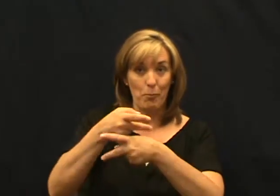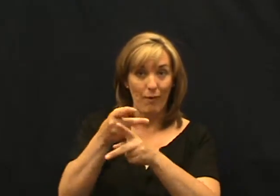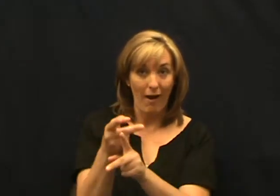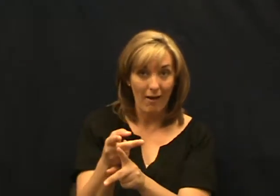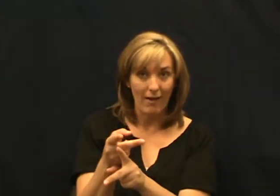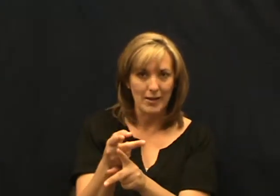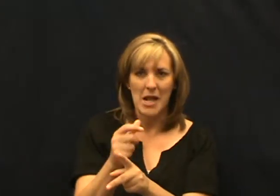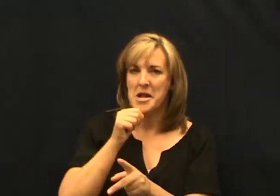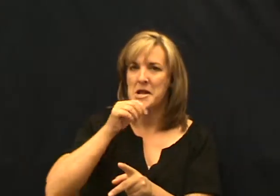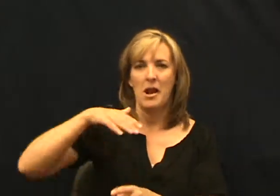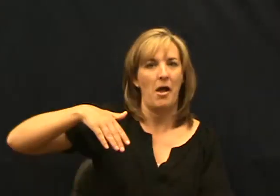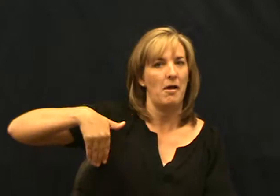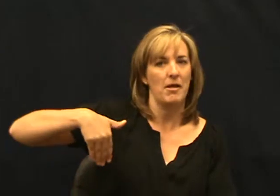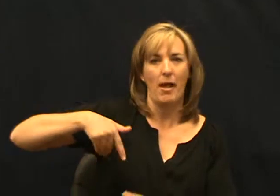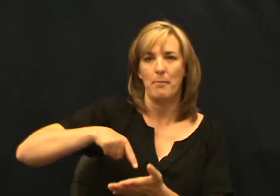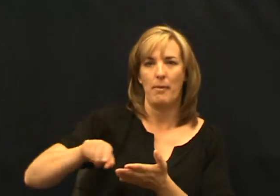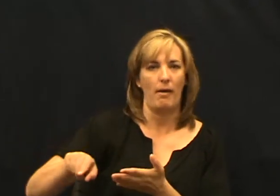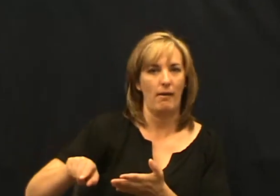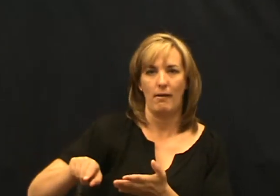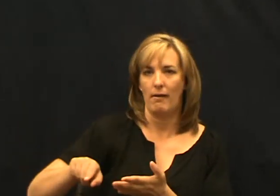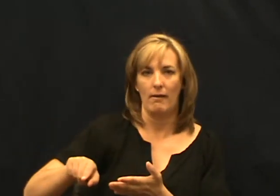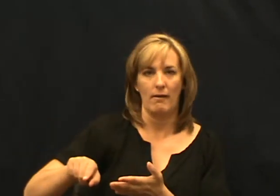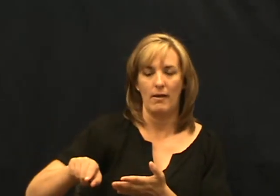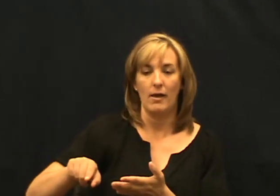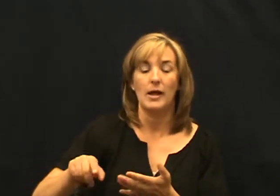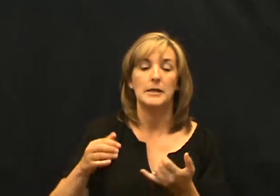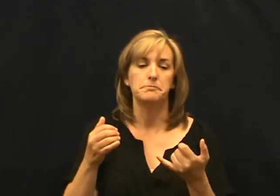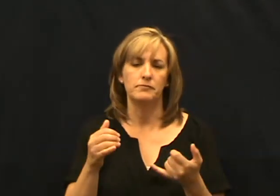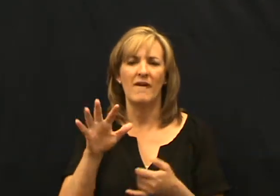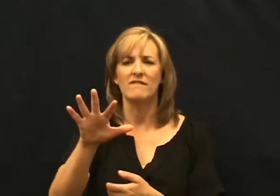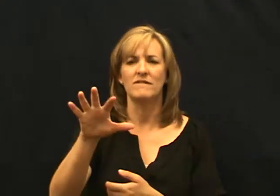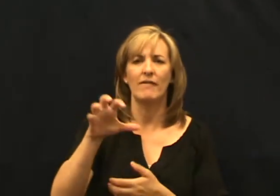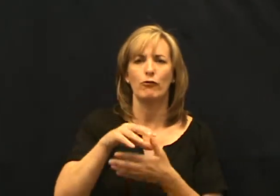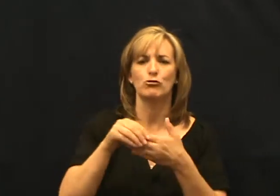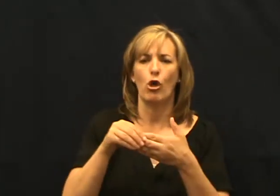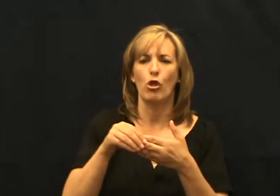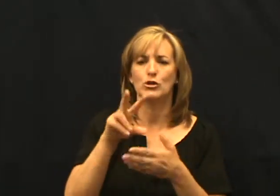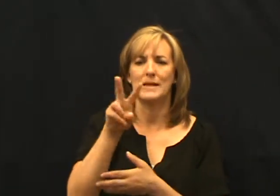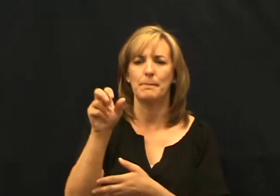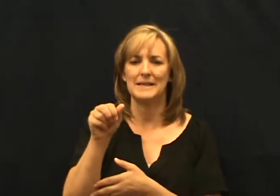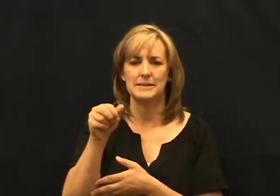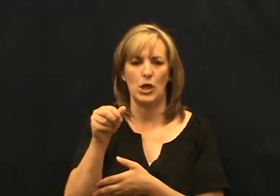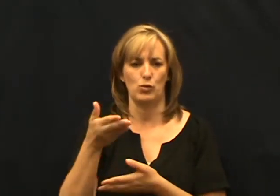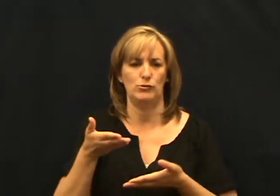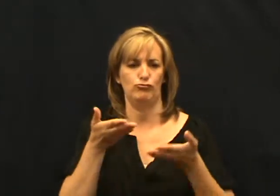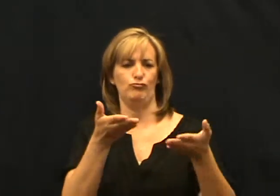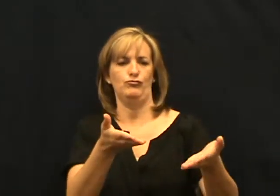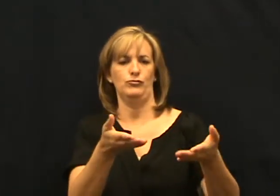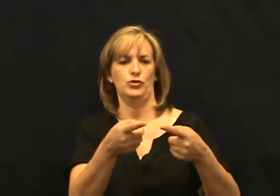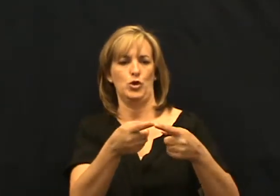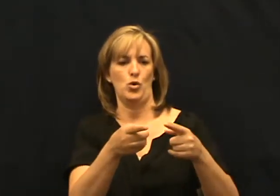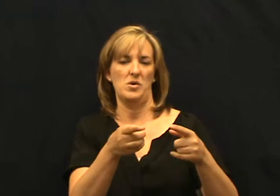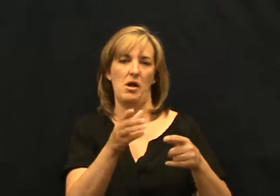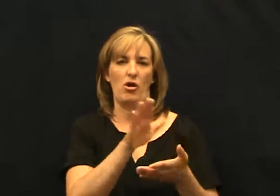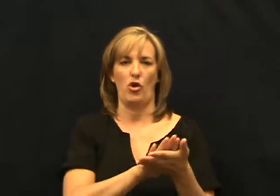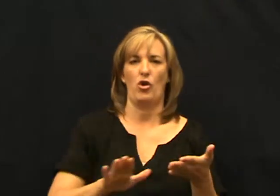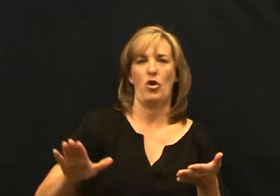In this particular case, we deliver $500 of pizza to an organization, to a college organization, and we bill